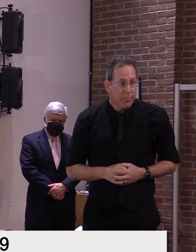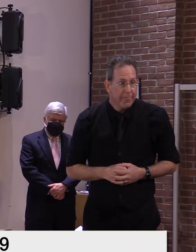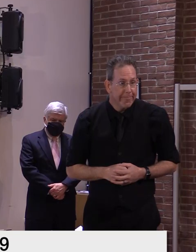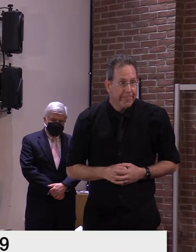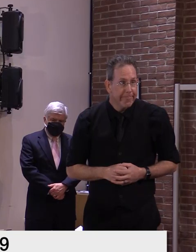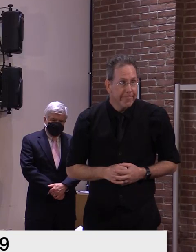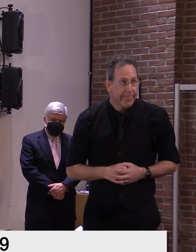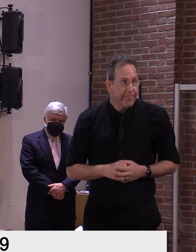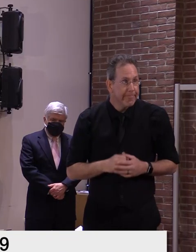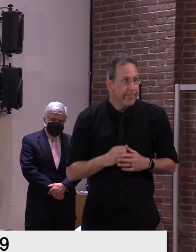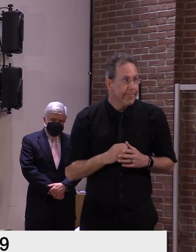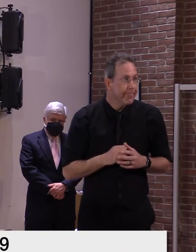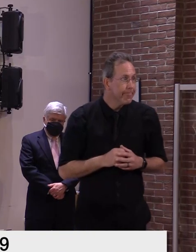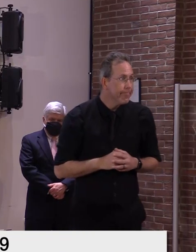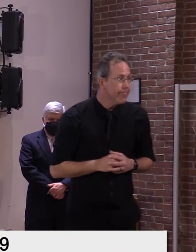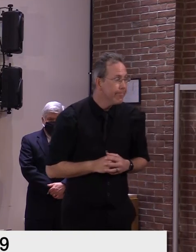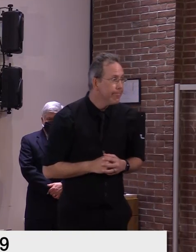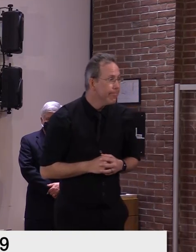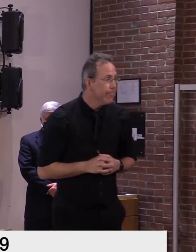That's one way to speed it up.